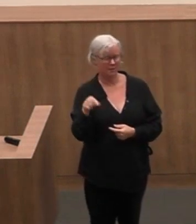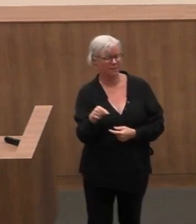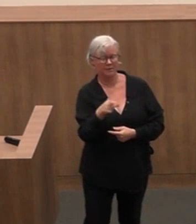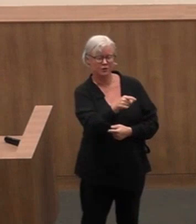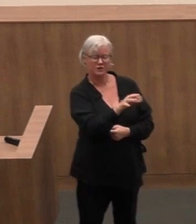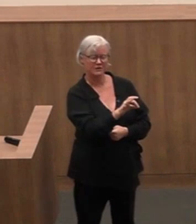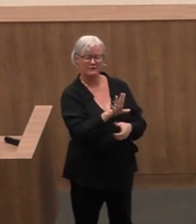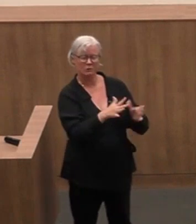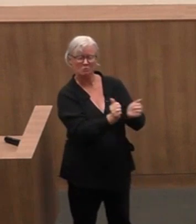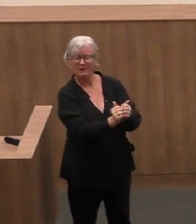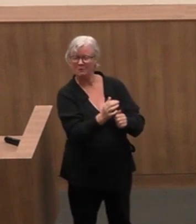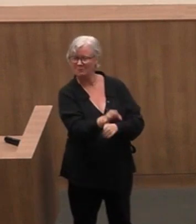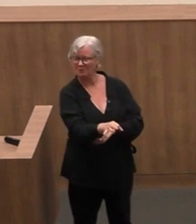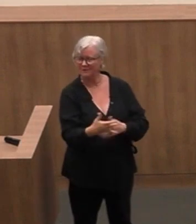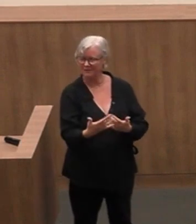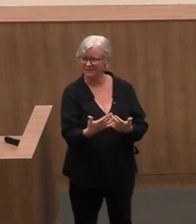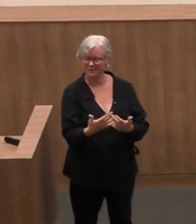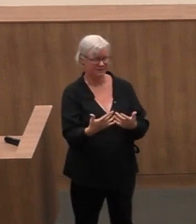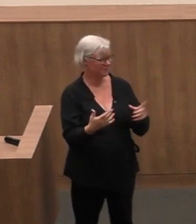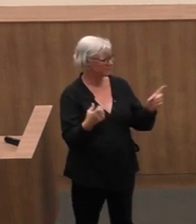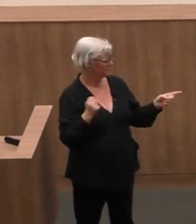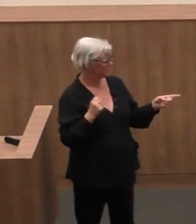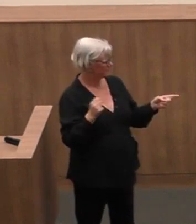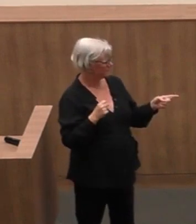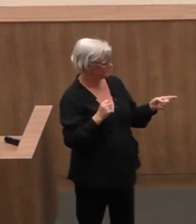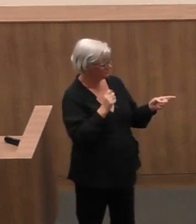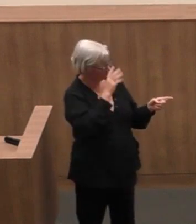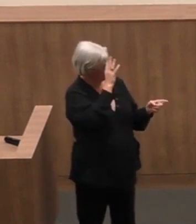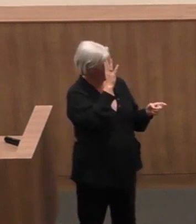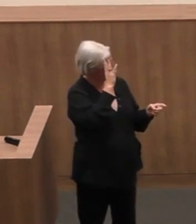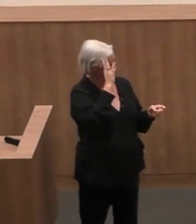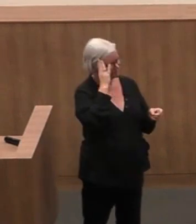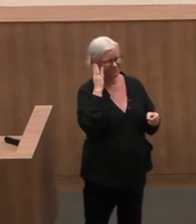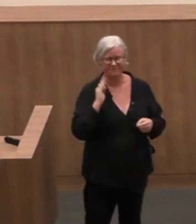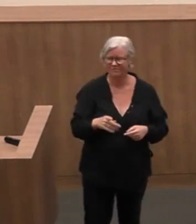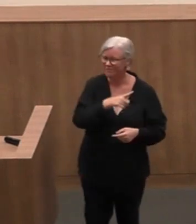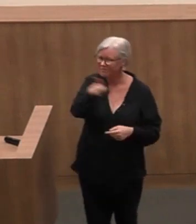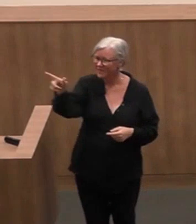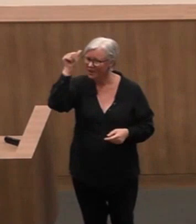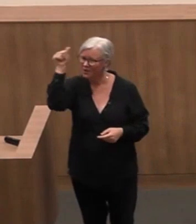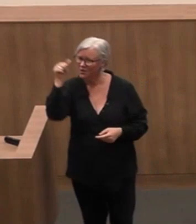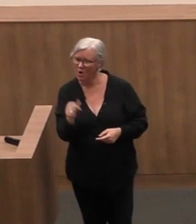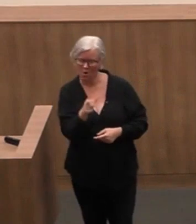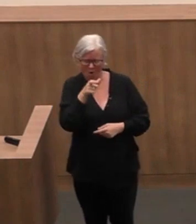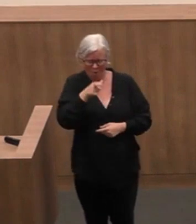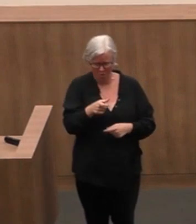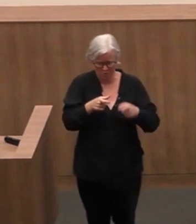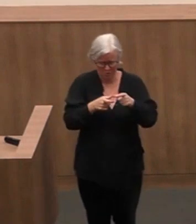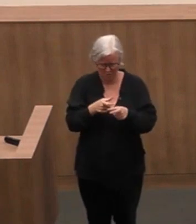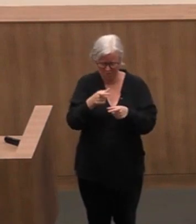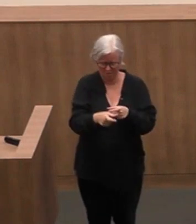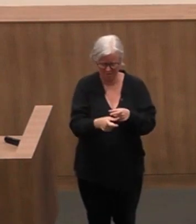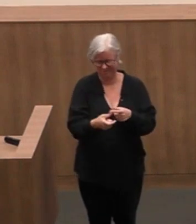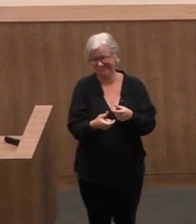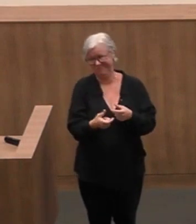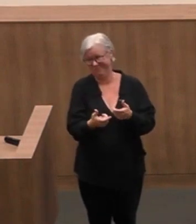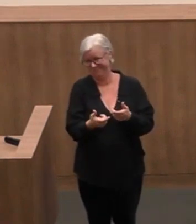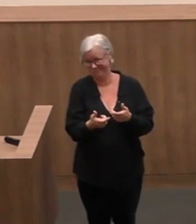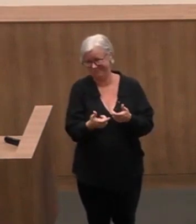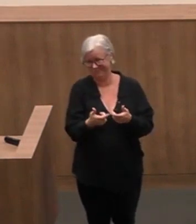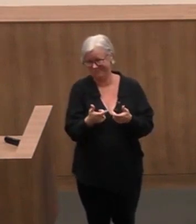something. Yeah, so we all know that words are really kind of overrated a lot of the time, that we're actually communicating in